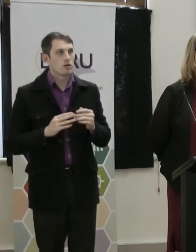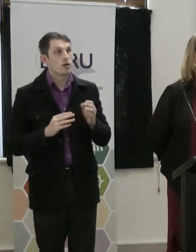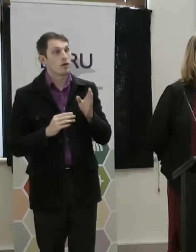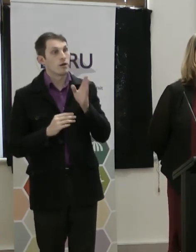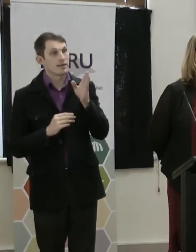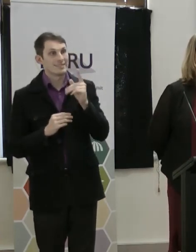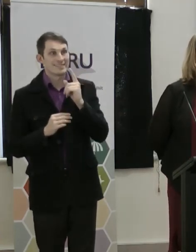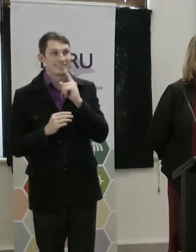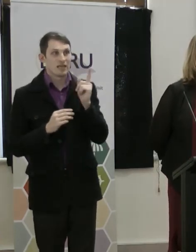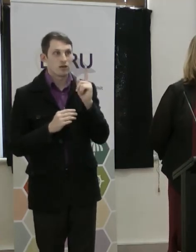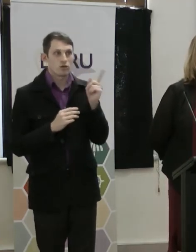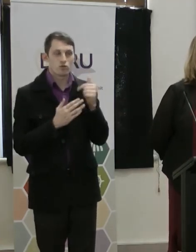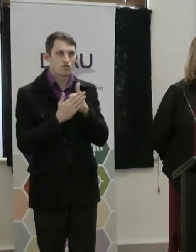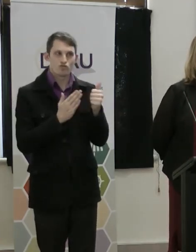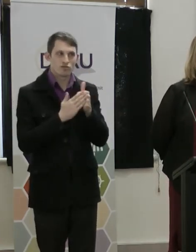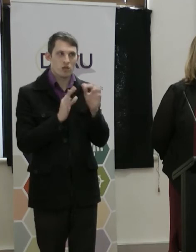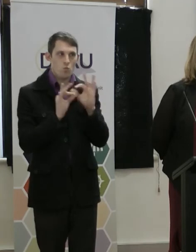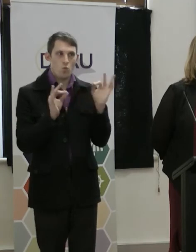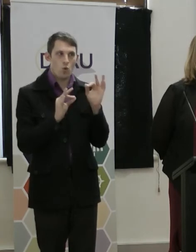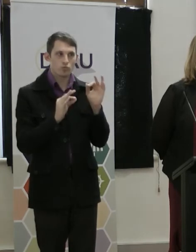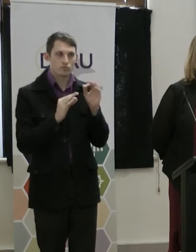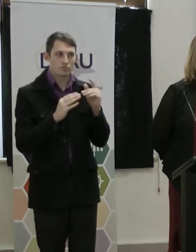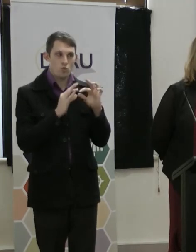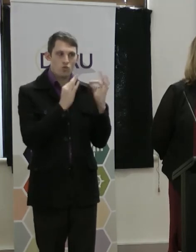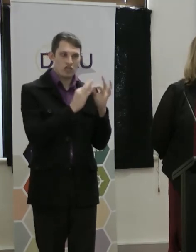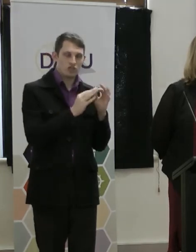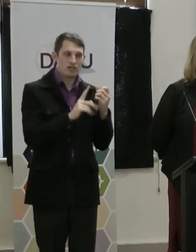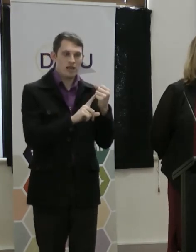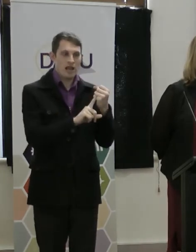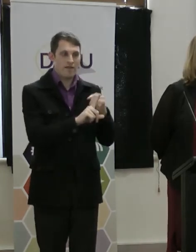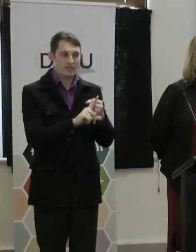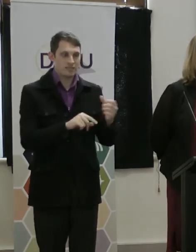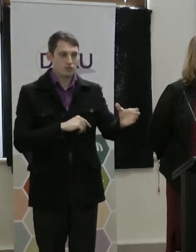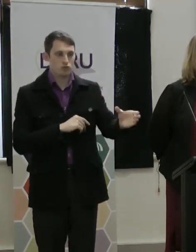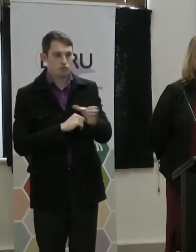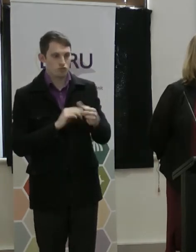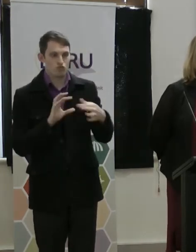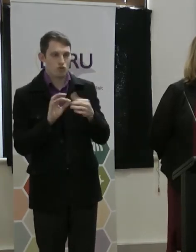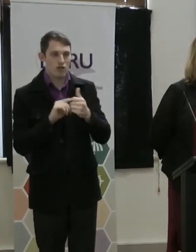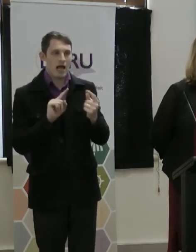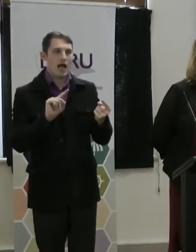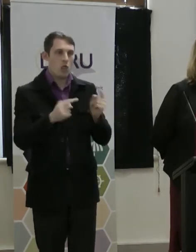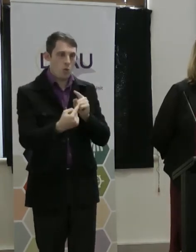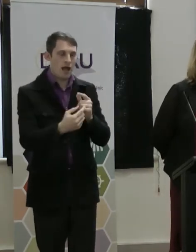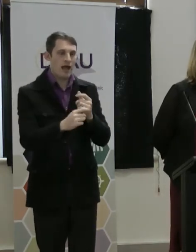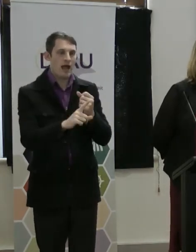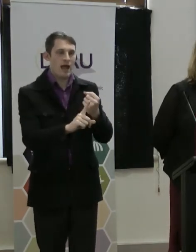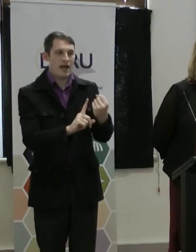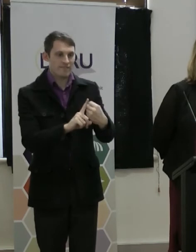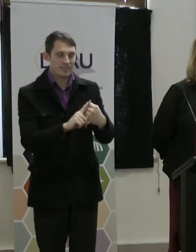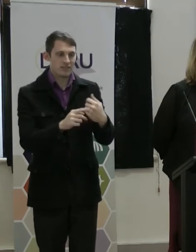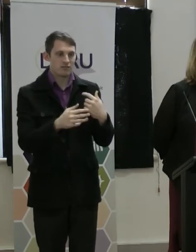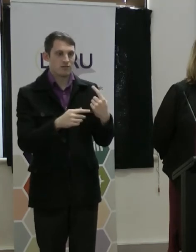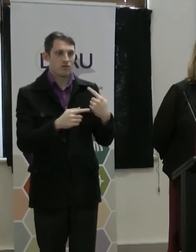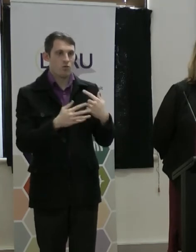come that way, it's going to come the other way around. It's going to come from advocates. Yep, so we will work directly with the complainant, whether they're an